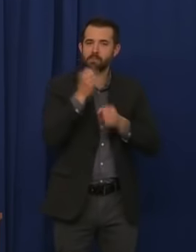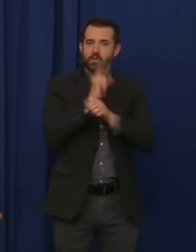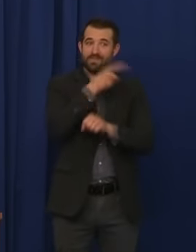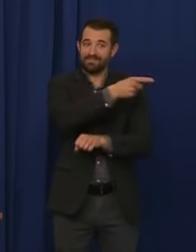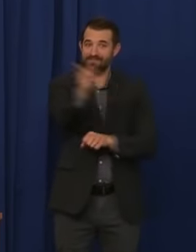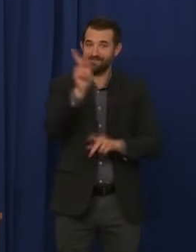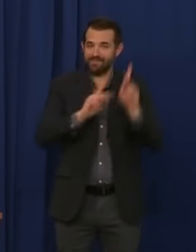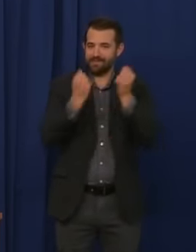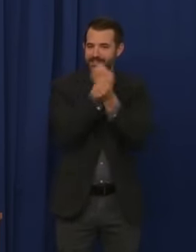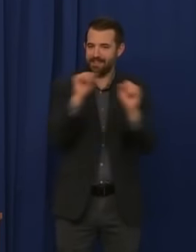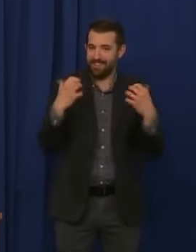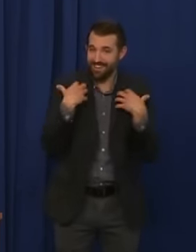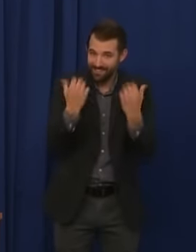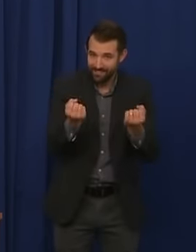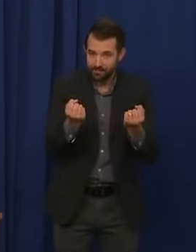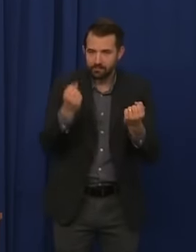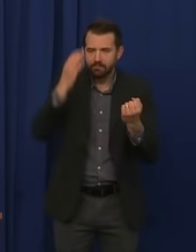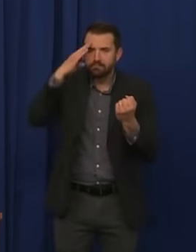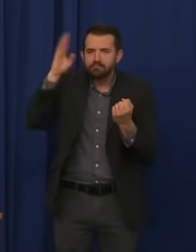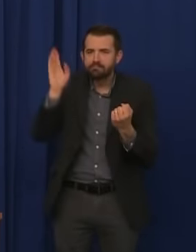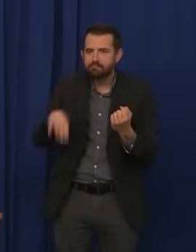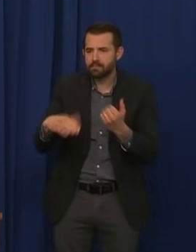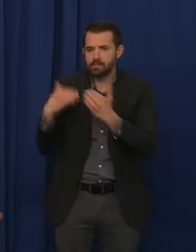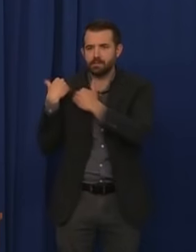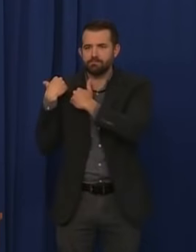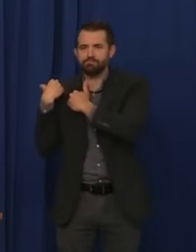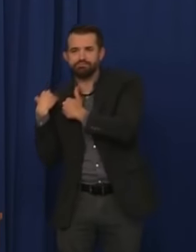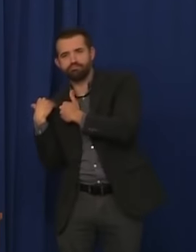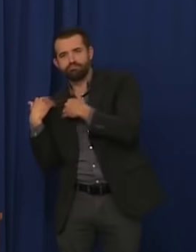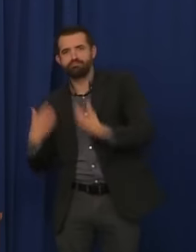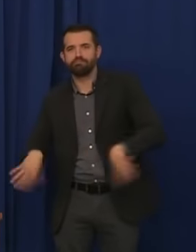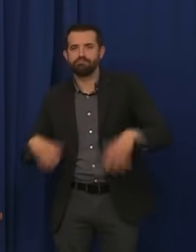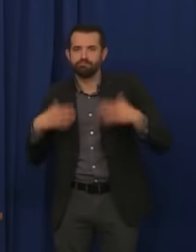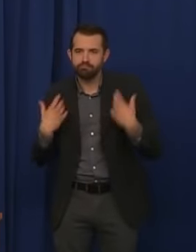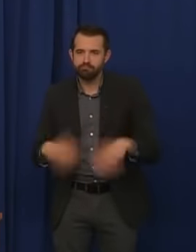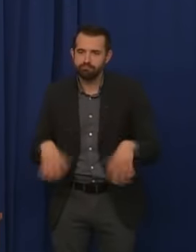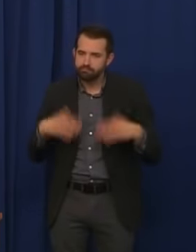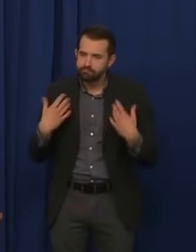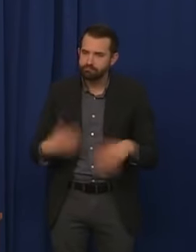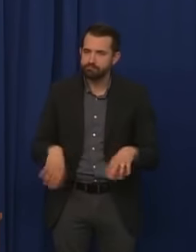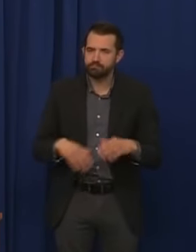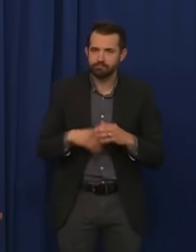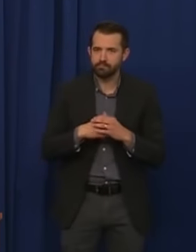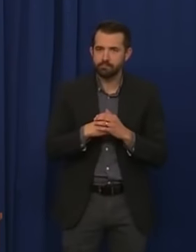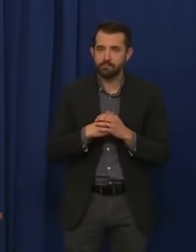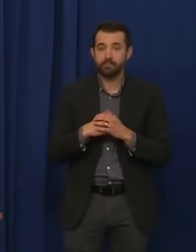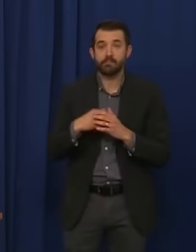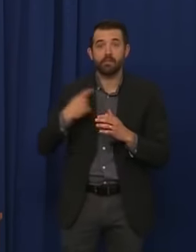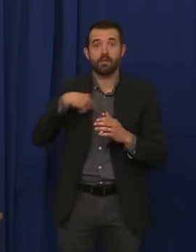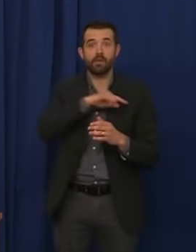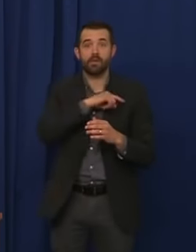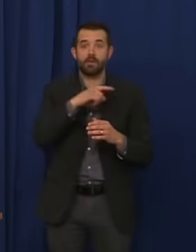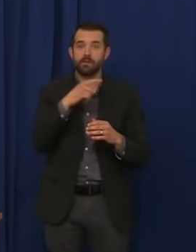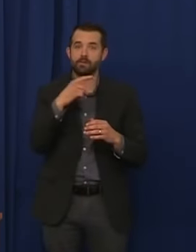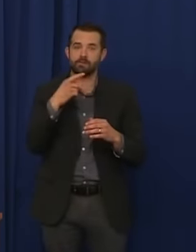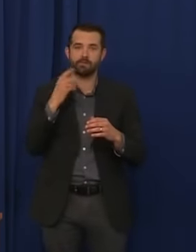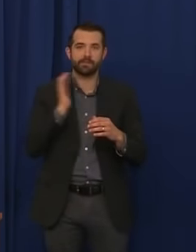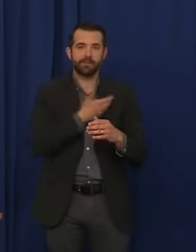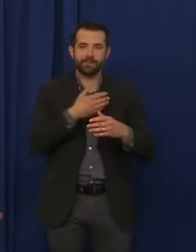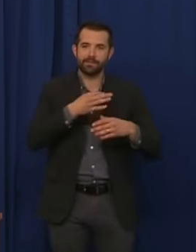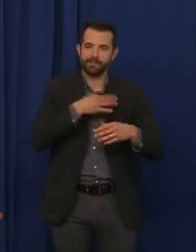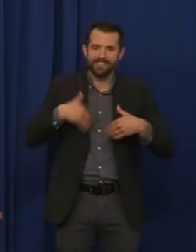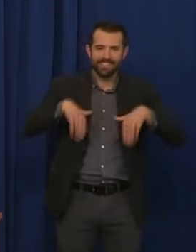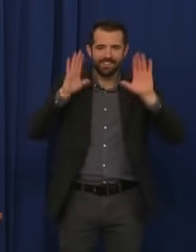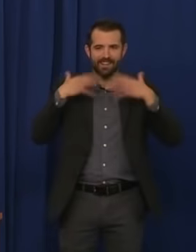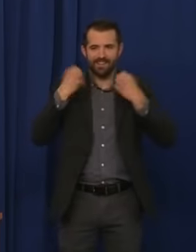enormous burdens that are already endured by our selfless healthcare providers. While